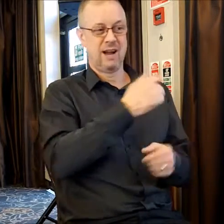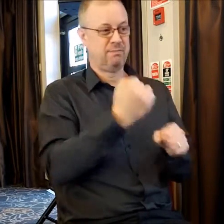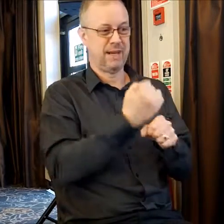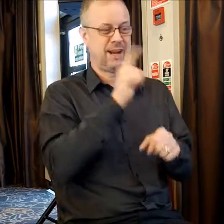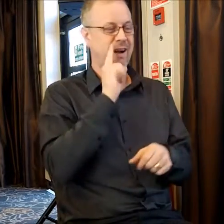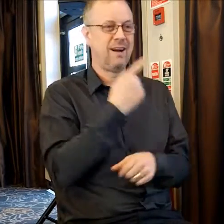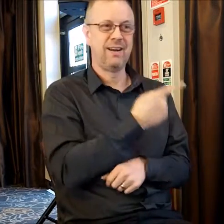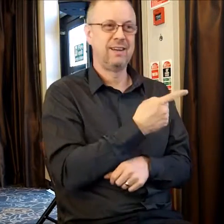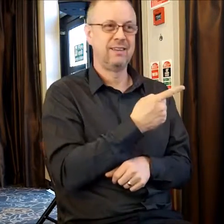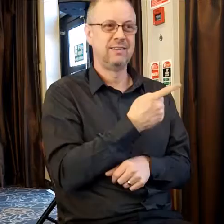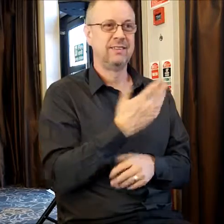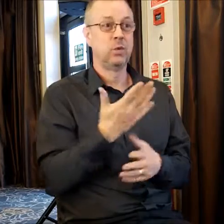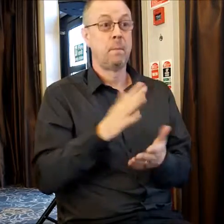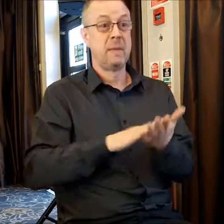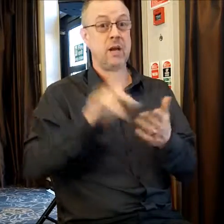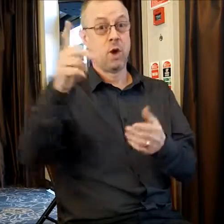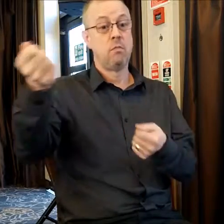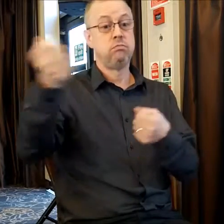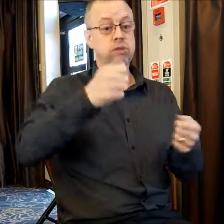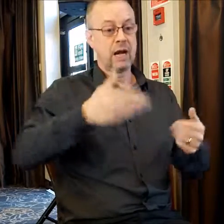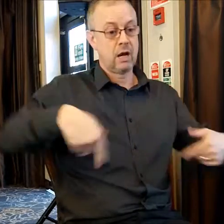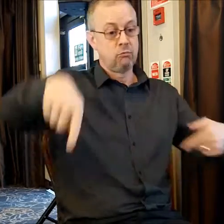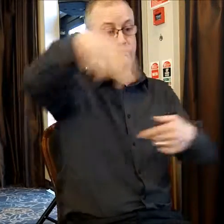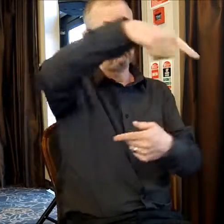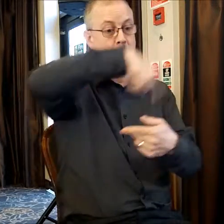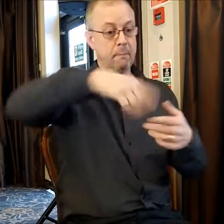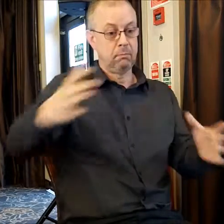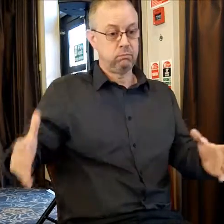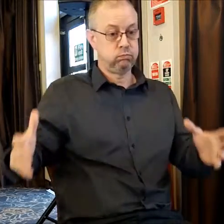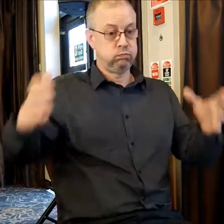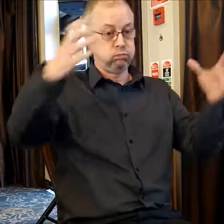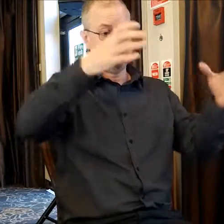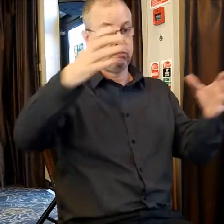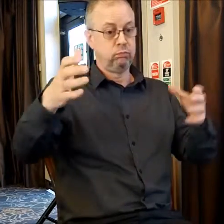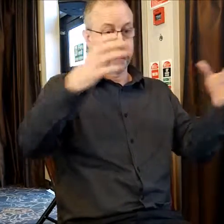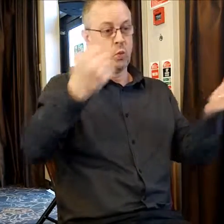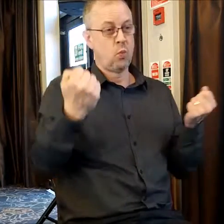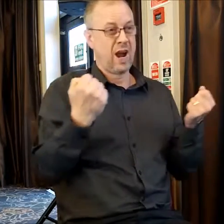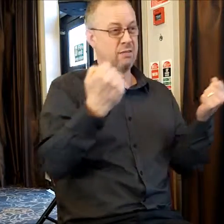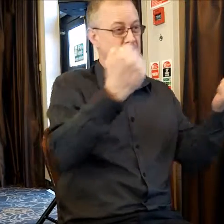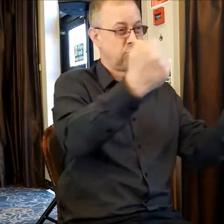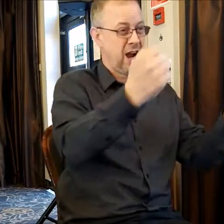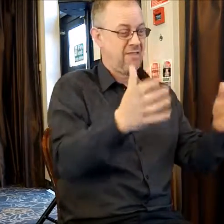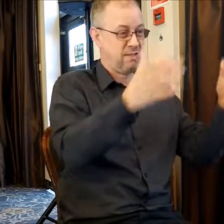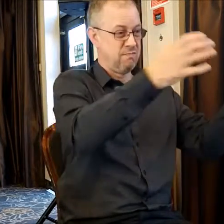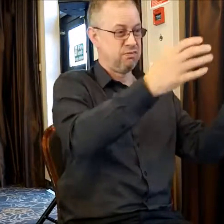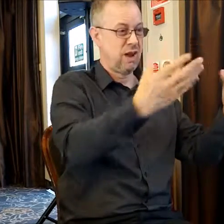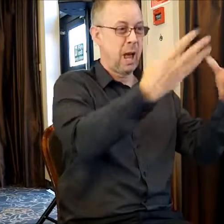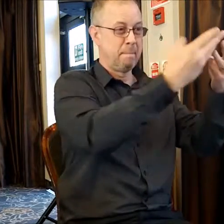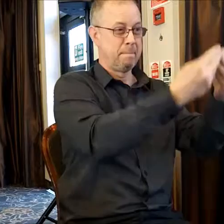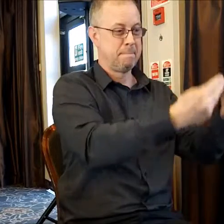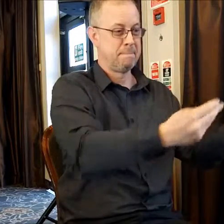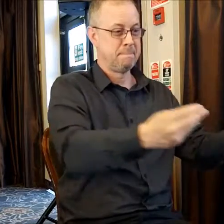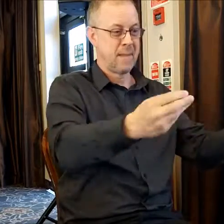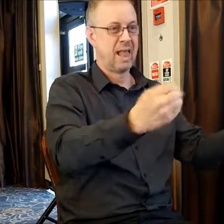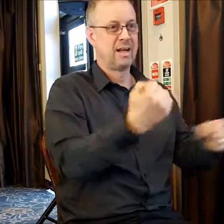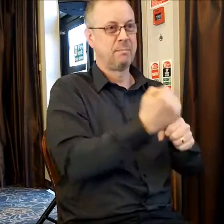it's melted there. It's really manual labour trying to get them melted. They're 200 kilos